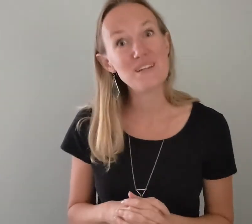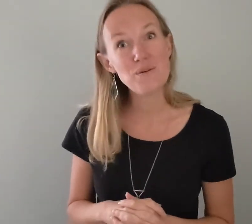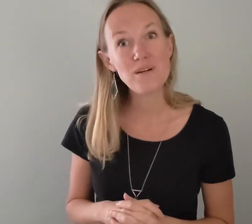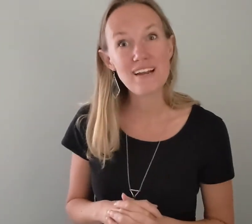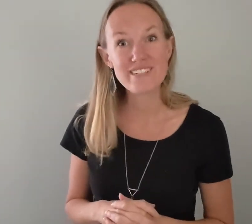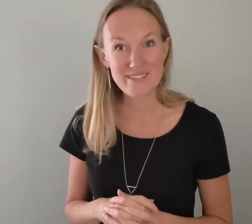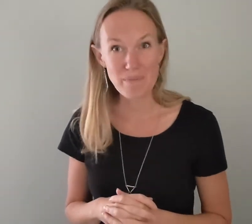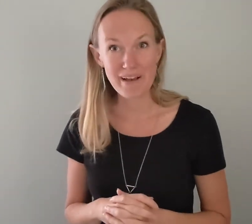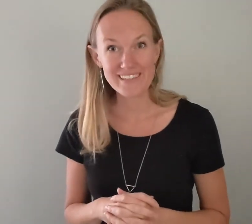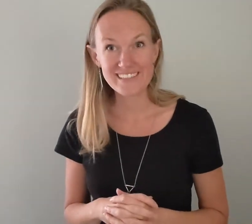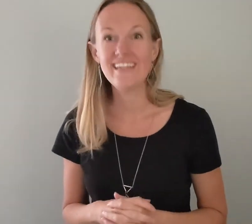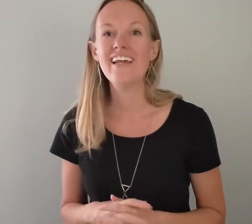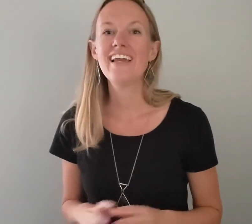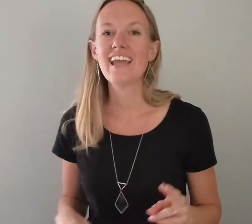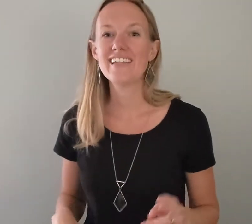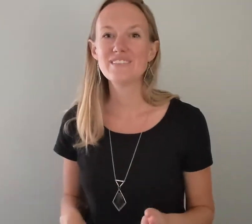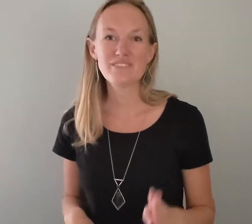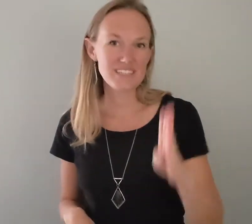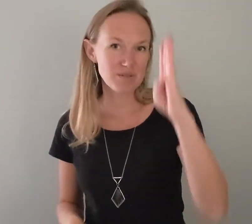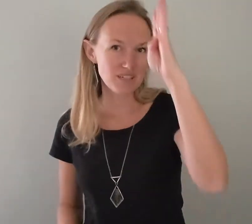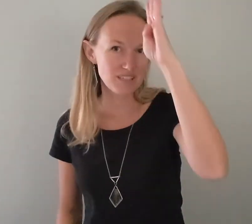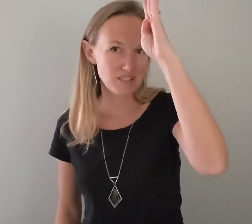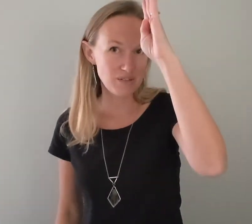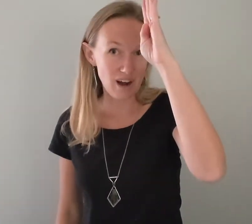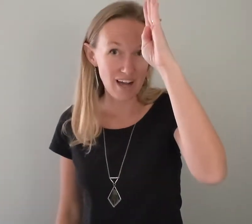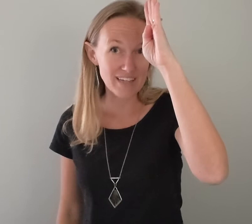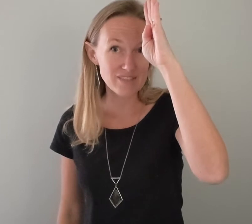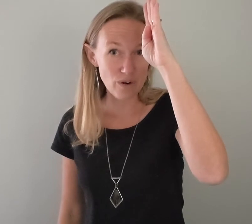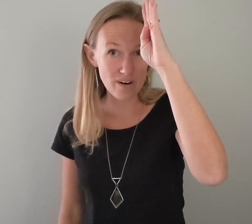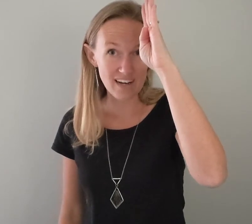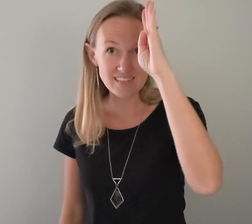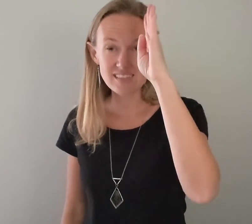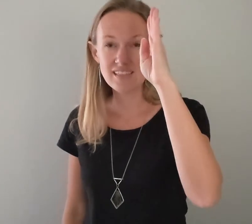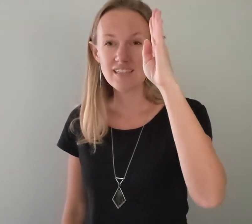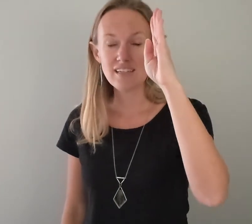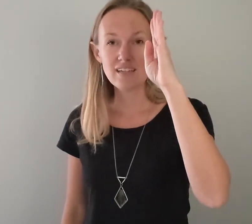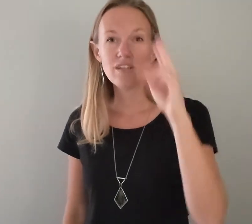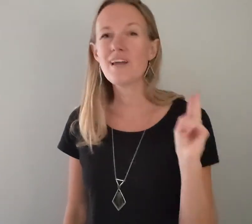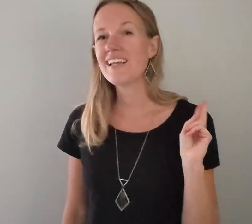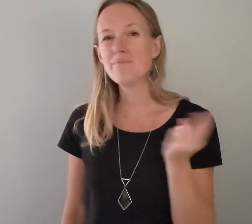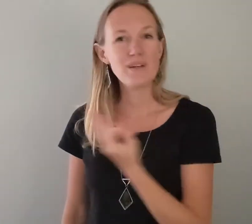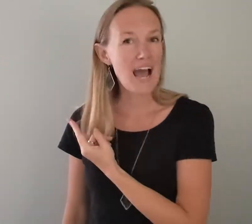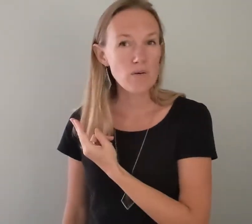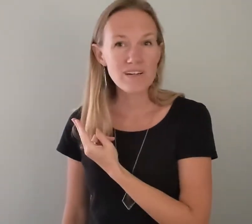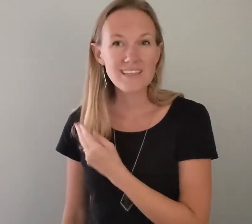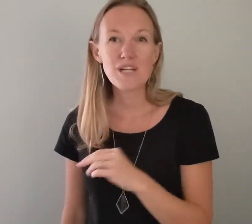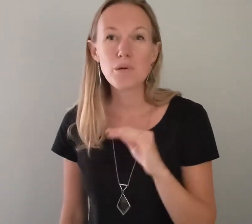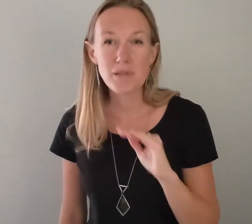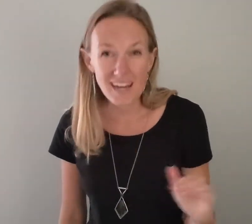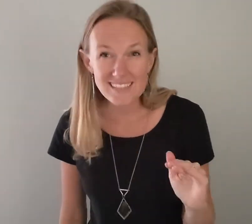who could ever stop us? Okay, so for this, we're gonna do God is for us. You can put our in there, but because it